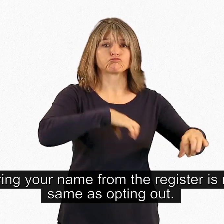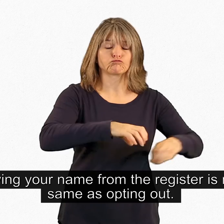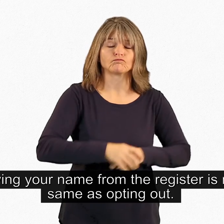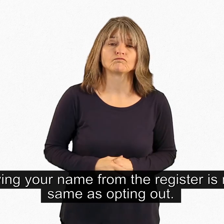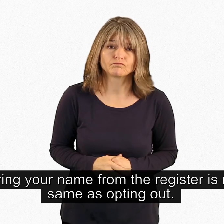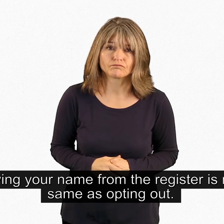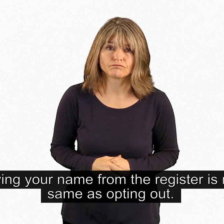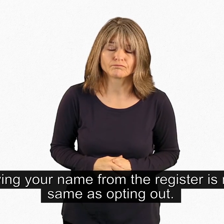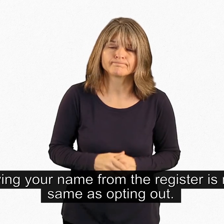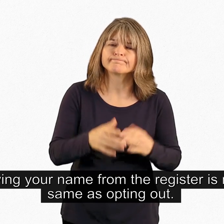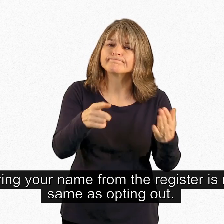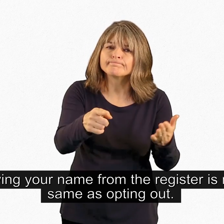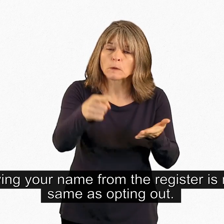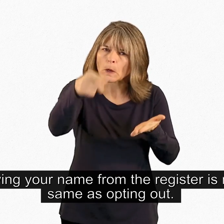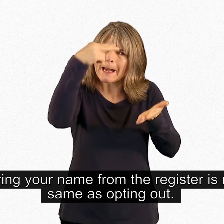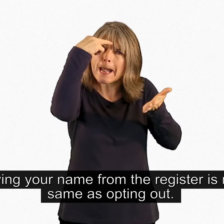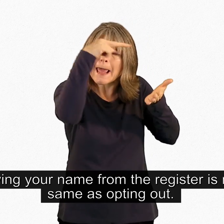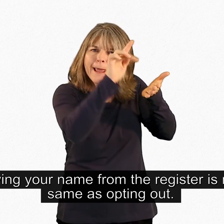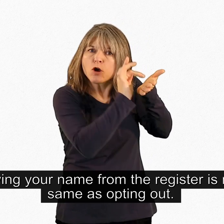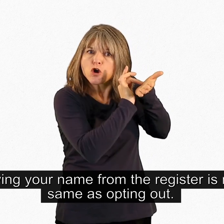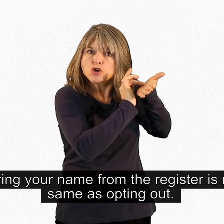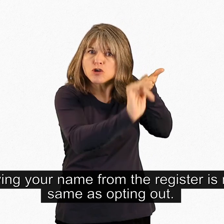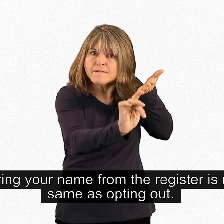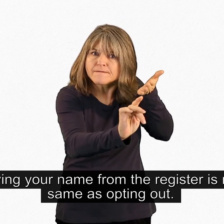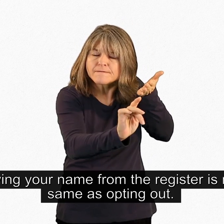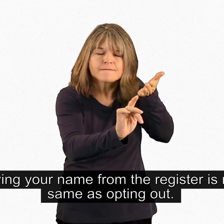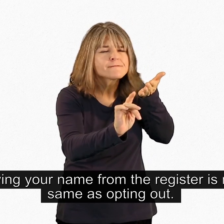Removing your name from the register is not the same as opting out